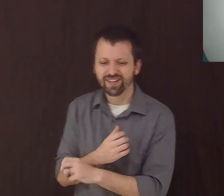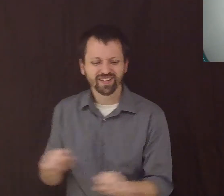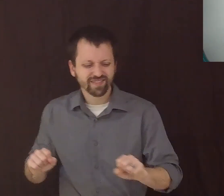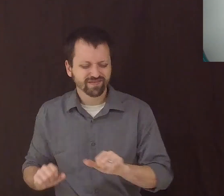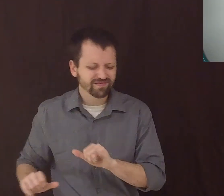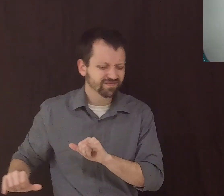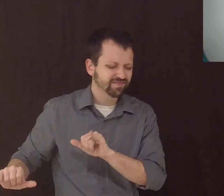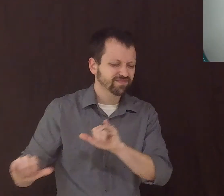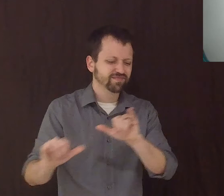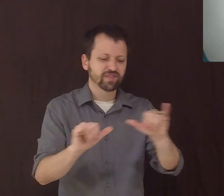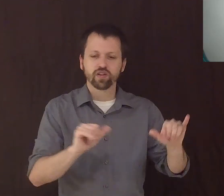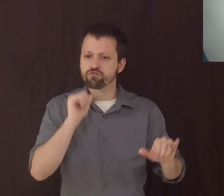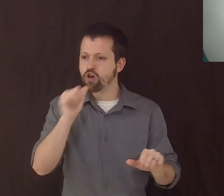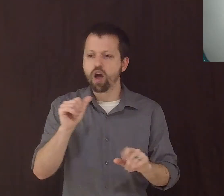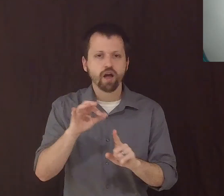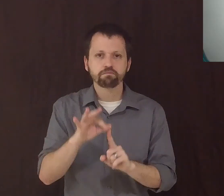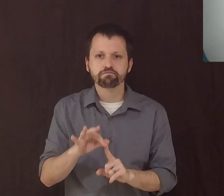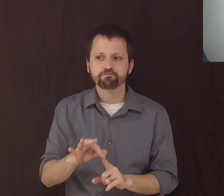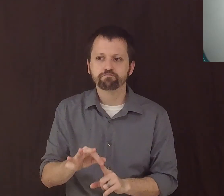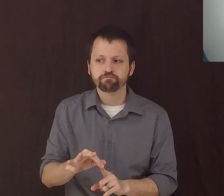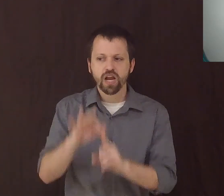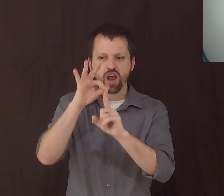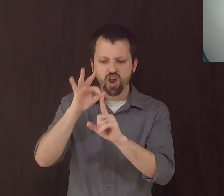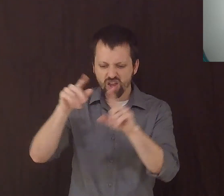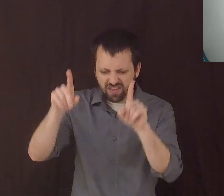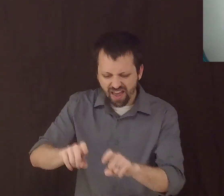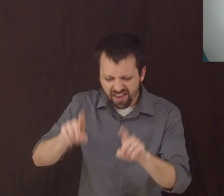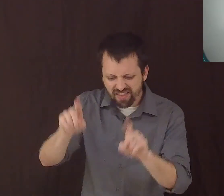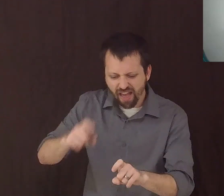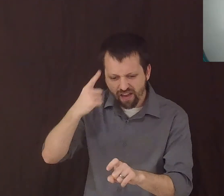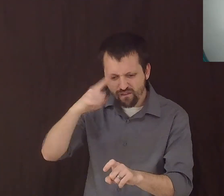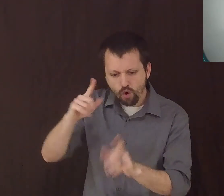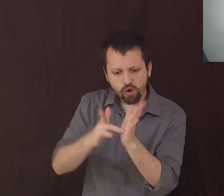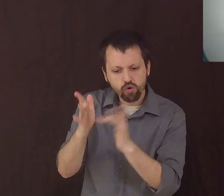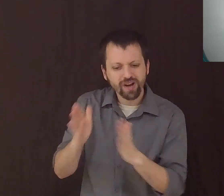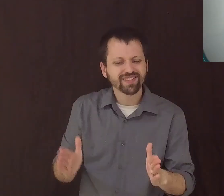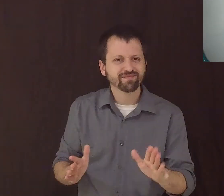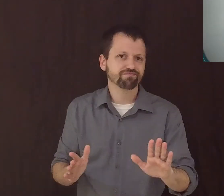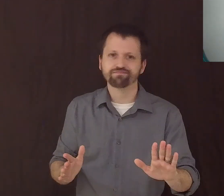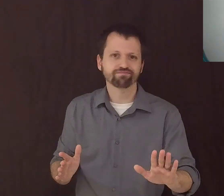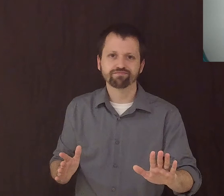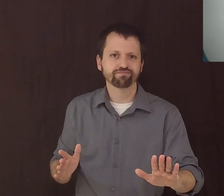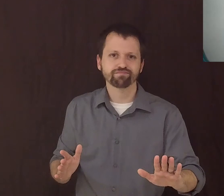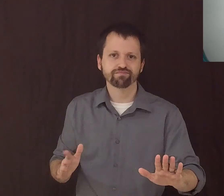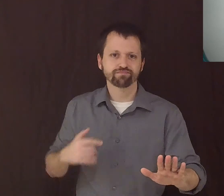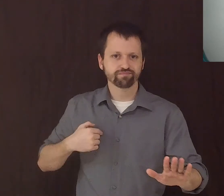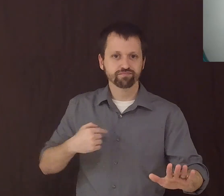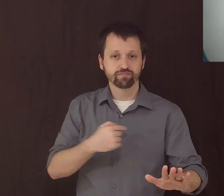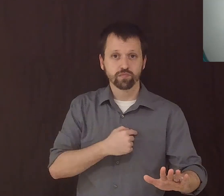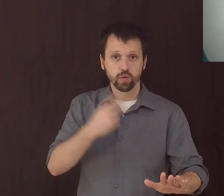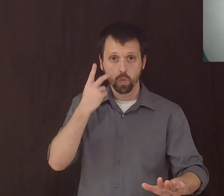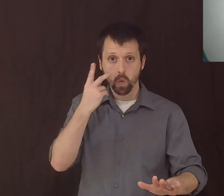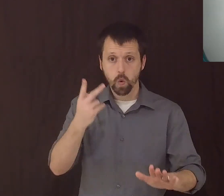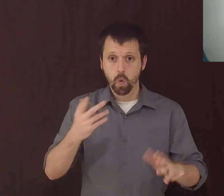alike. We're not talking about some special, unique testings here from the hand of God. No,